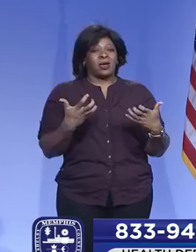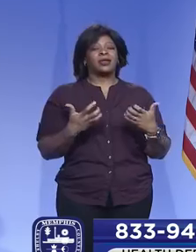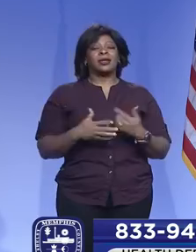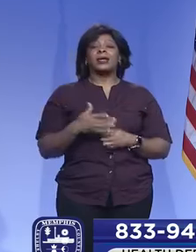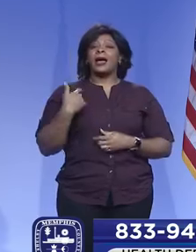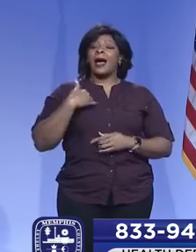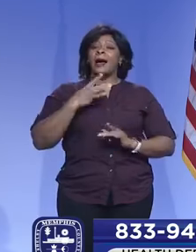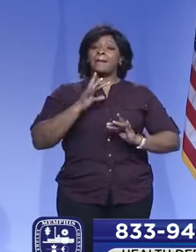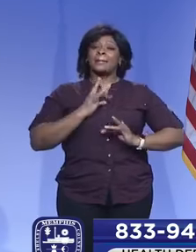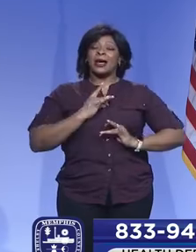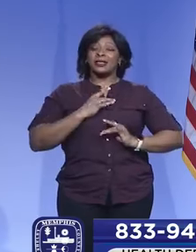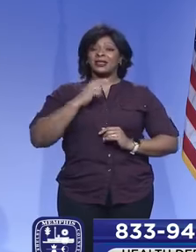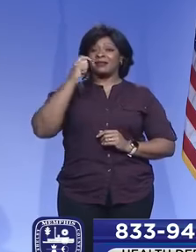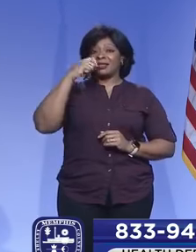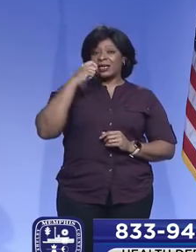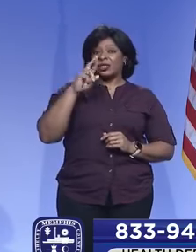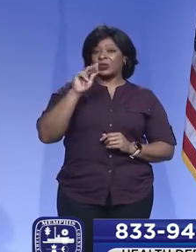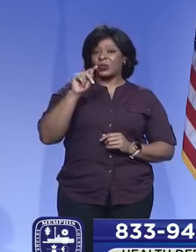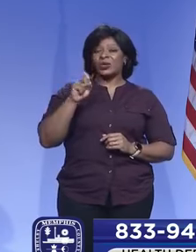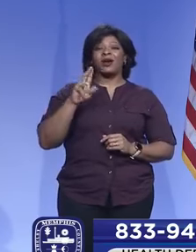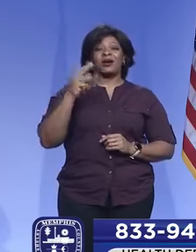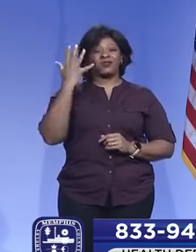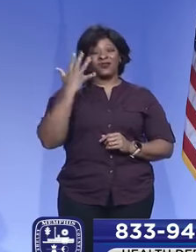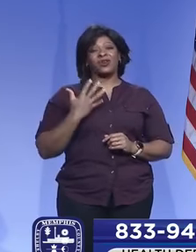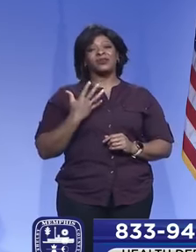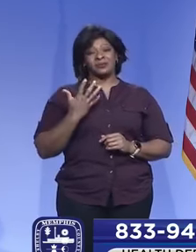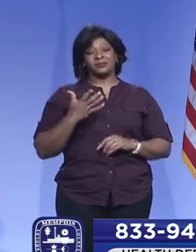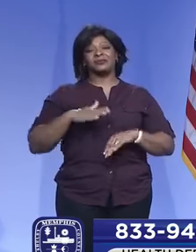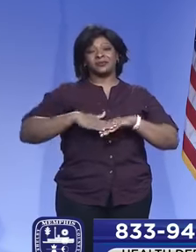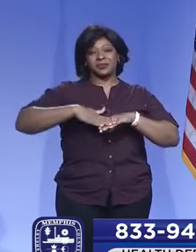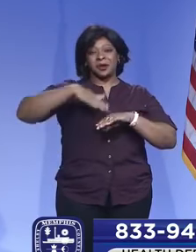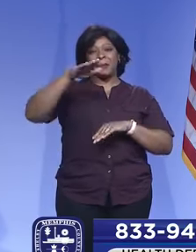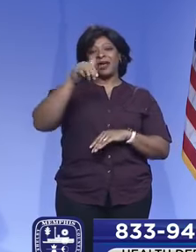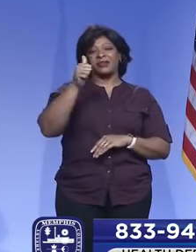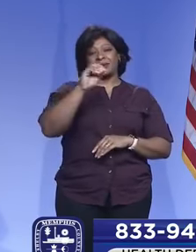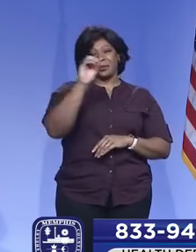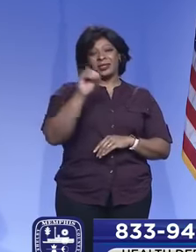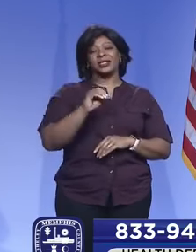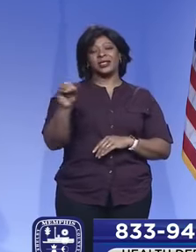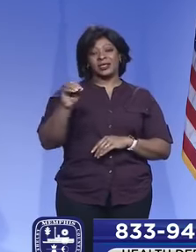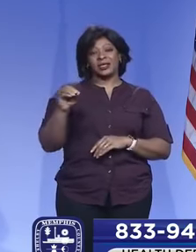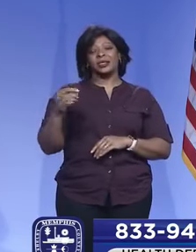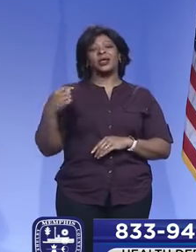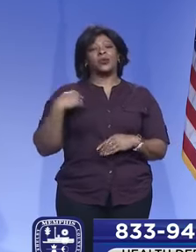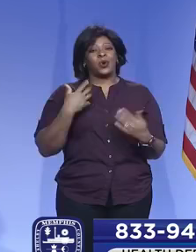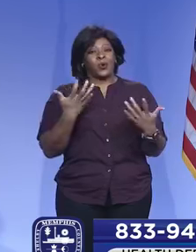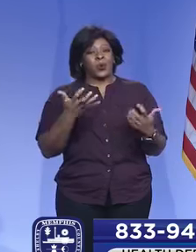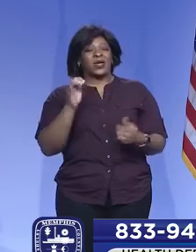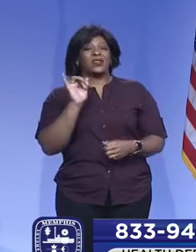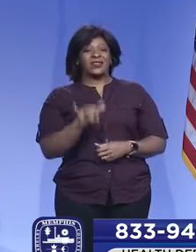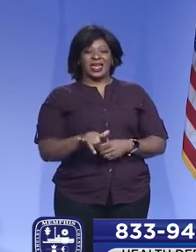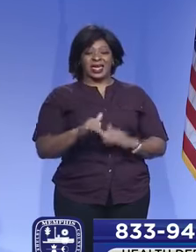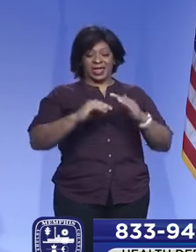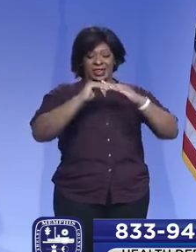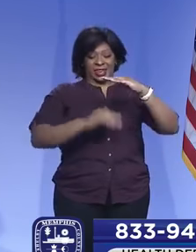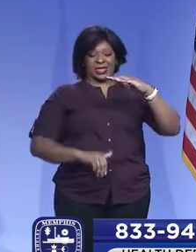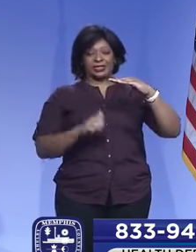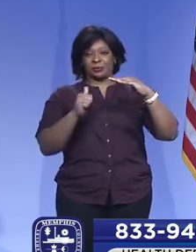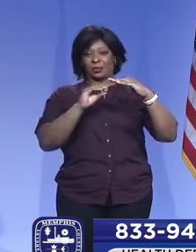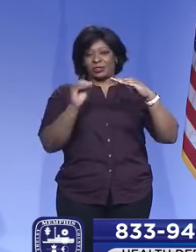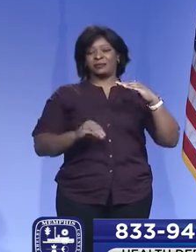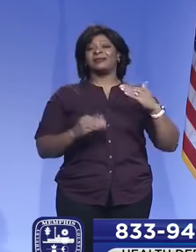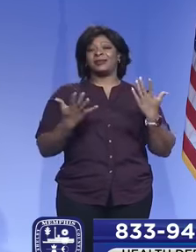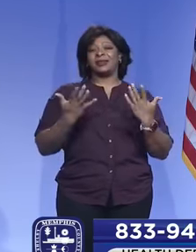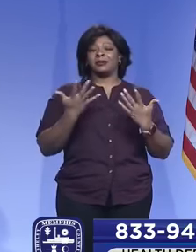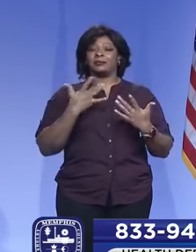test positivity rate, unfortunately, is running above 10%. And we always want that less than 10%, but